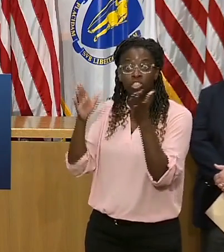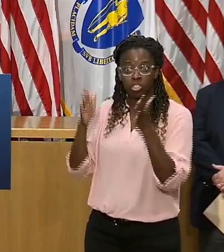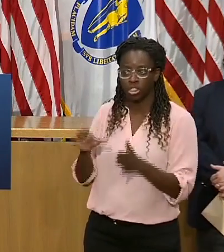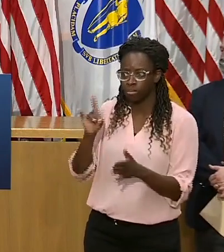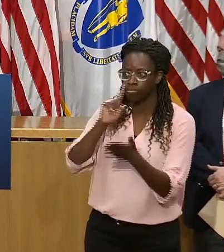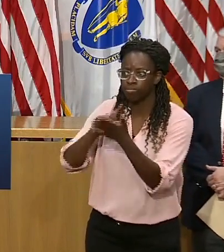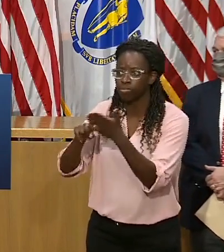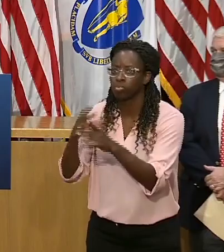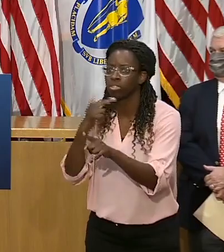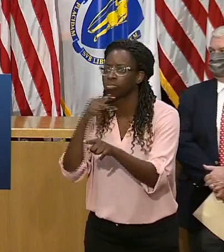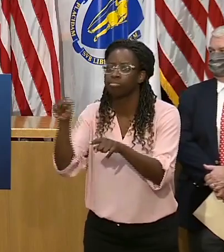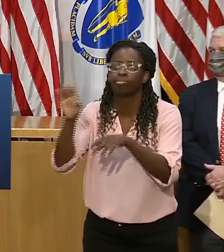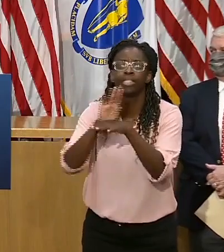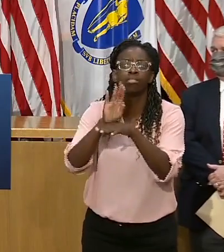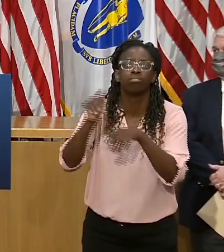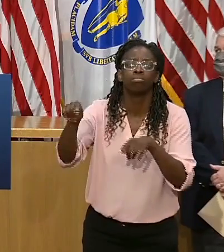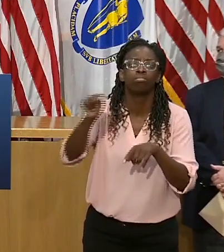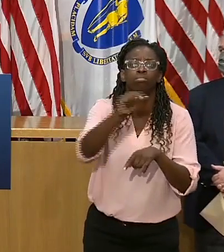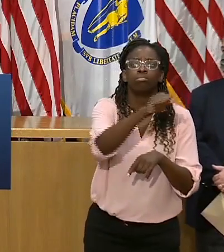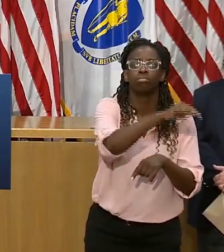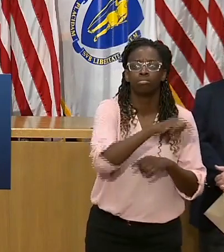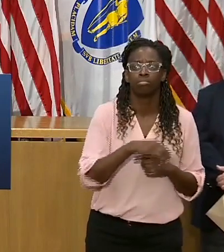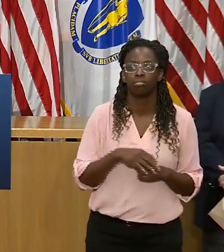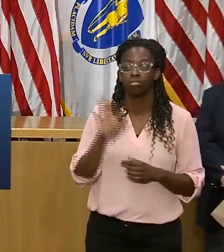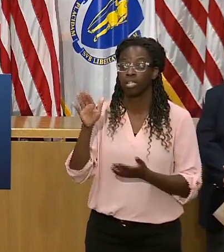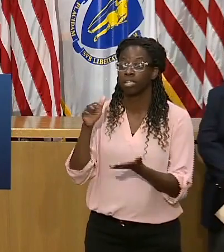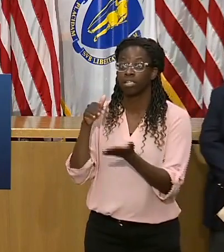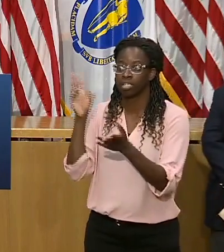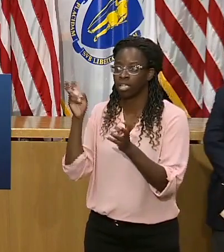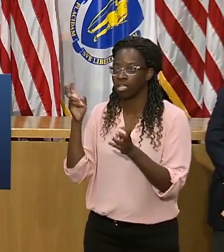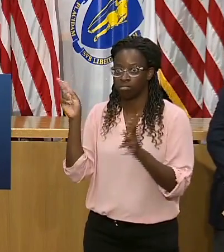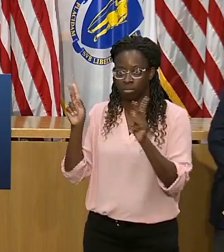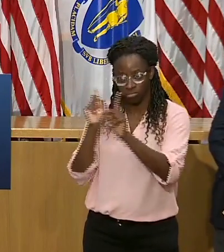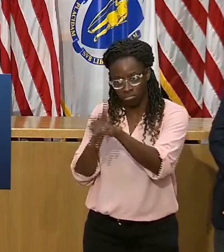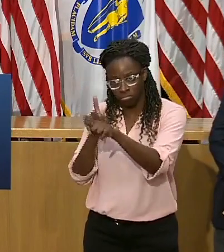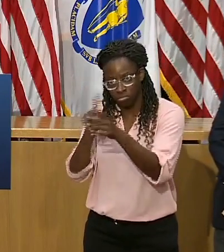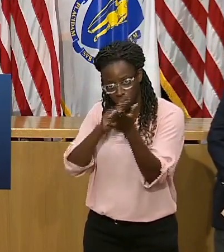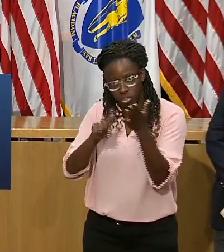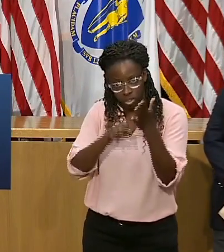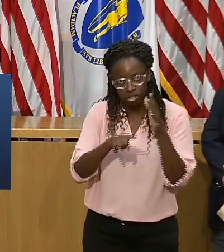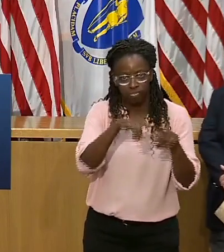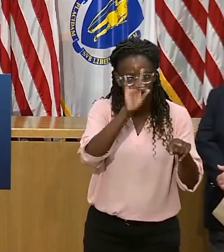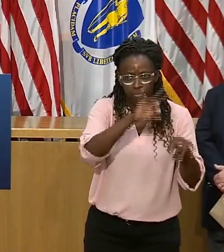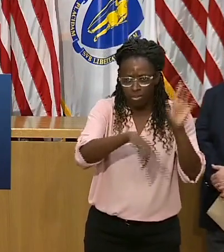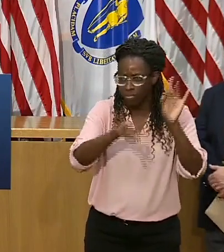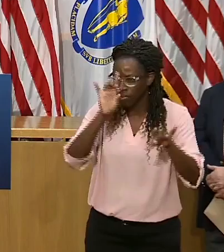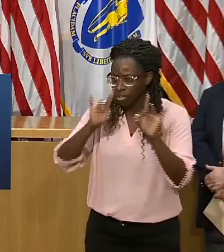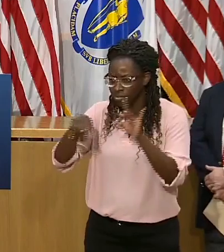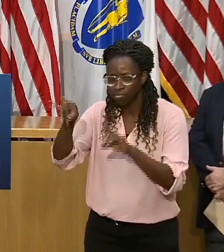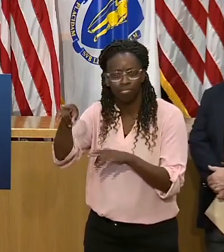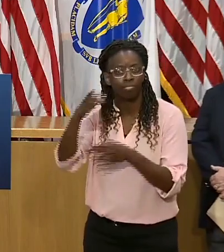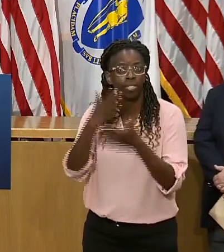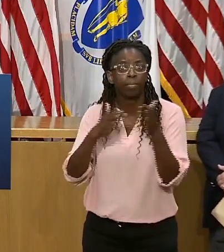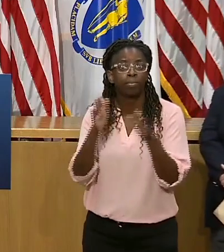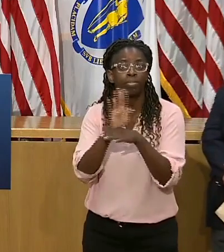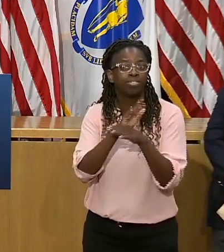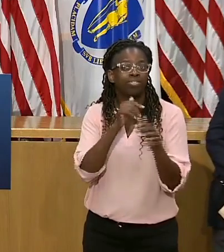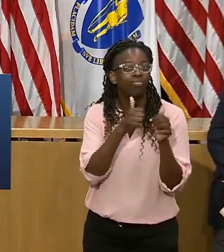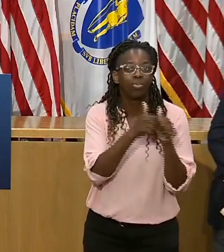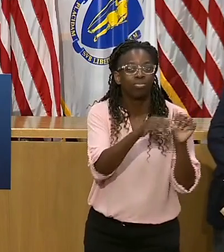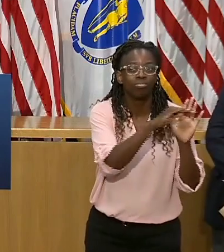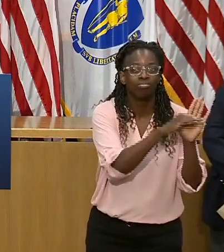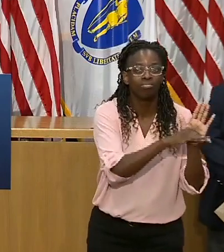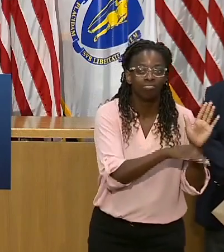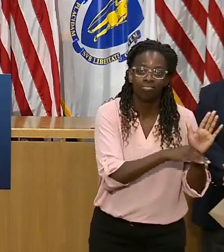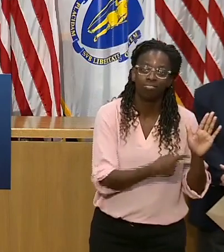and have found infractions and violations. And probably I would say that number's in the hundreds, not